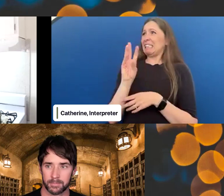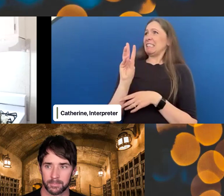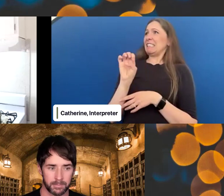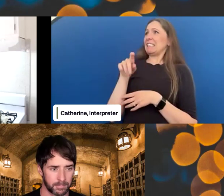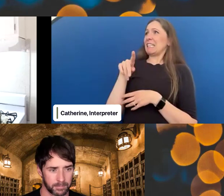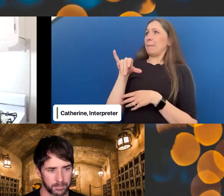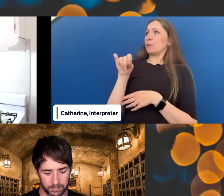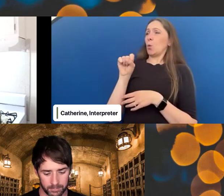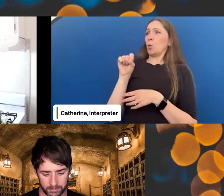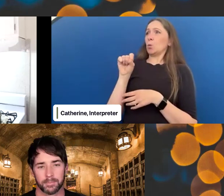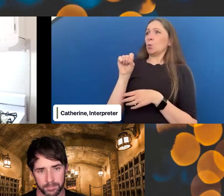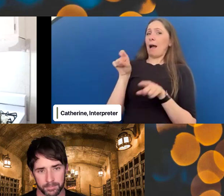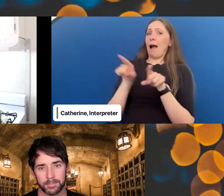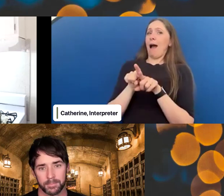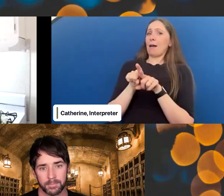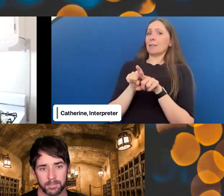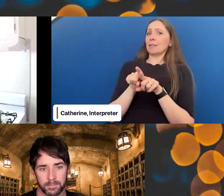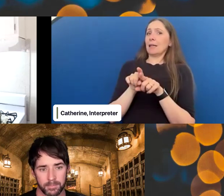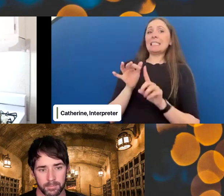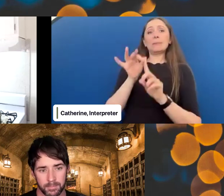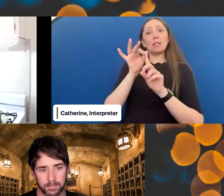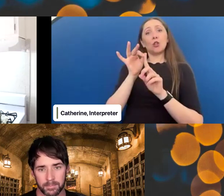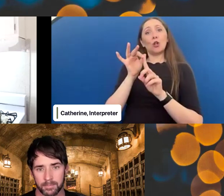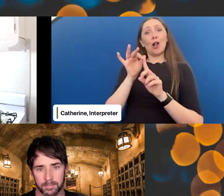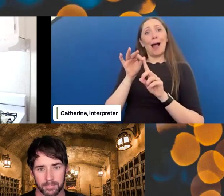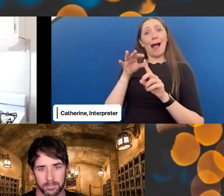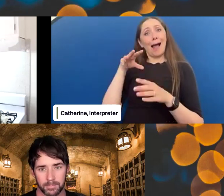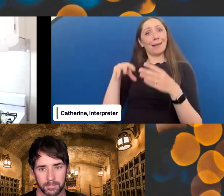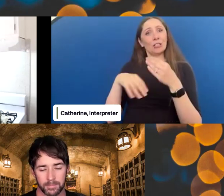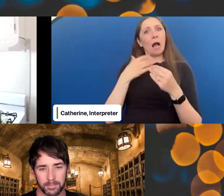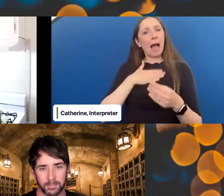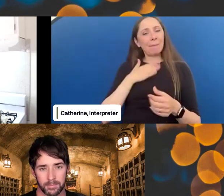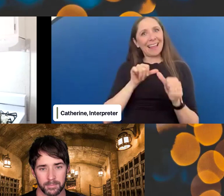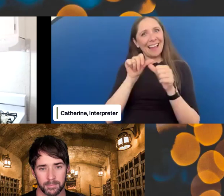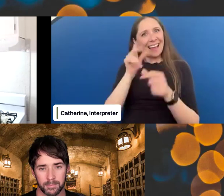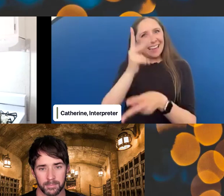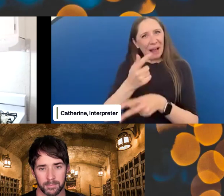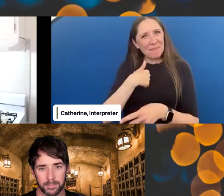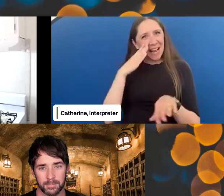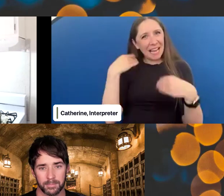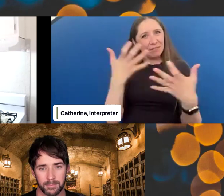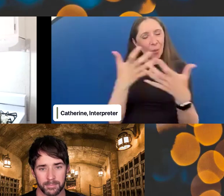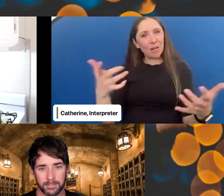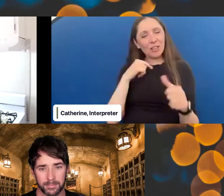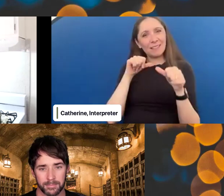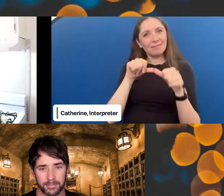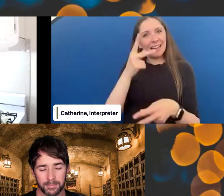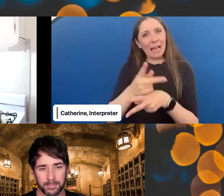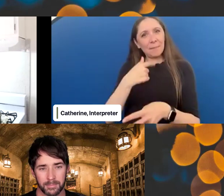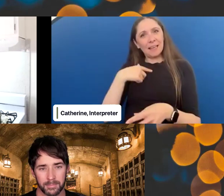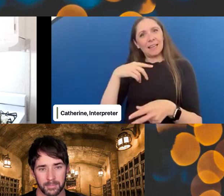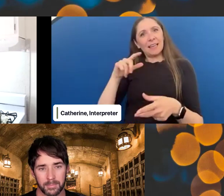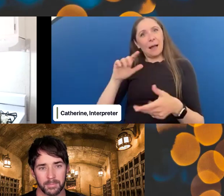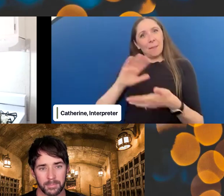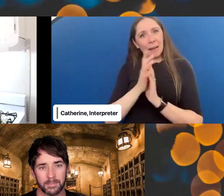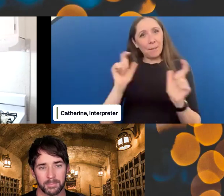as a guest star, I'm so happy that by giving so much, I was able to be a bigger part of